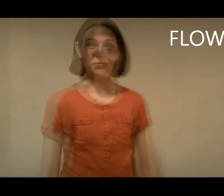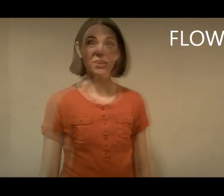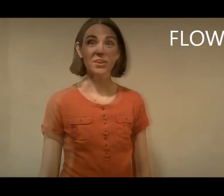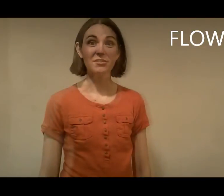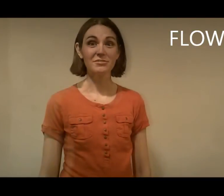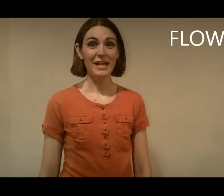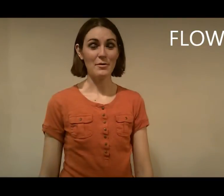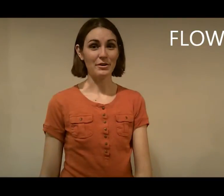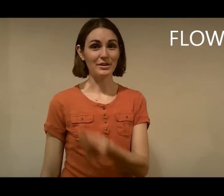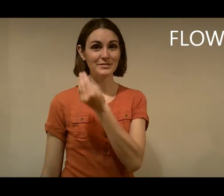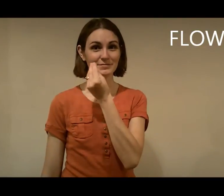Flower.